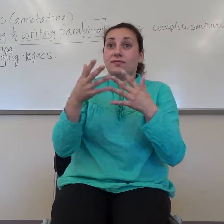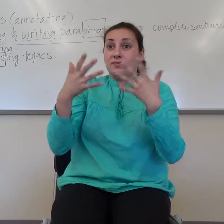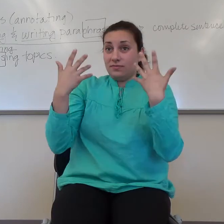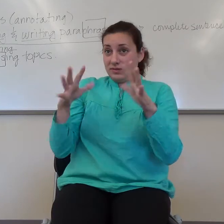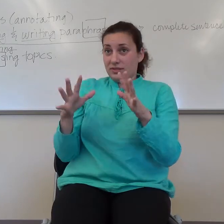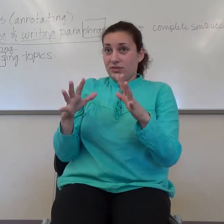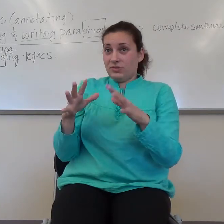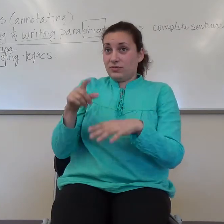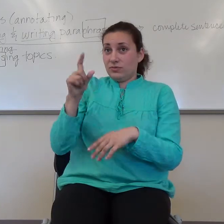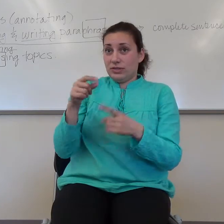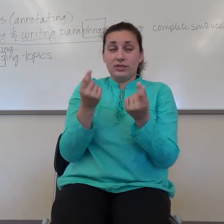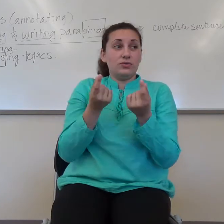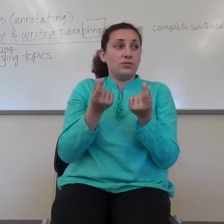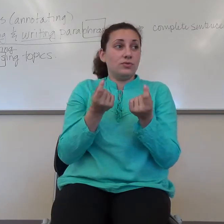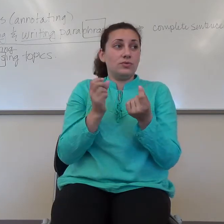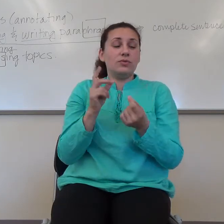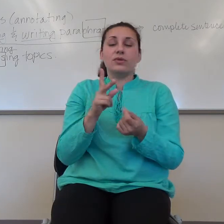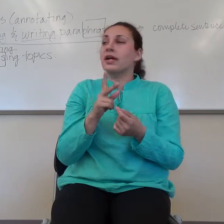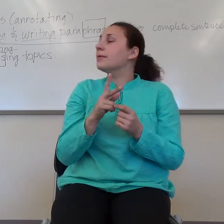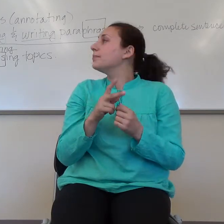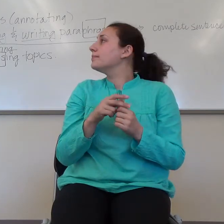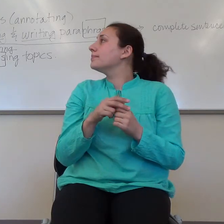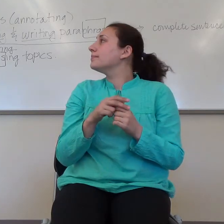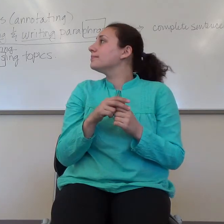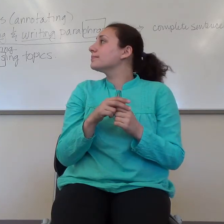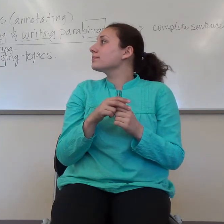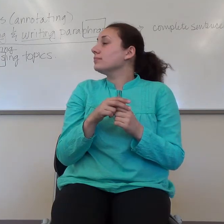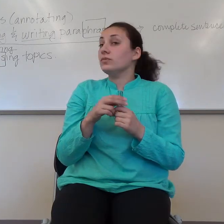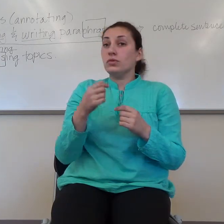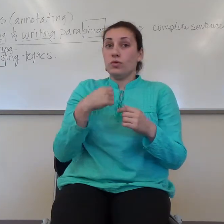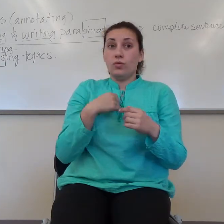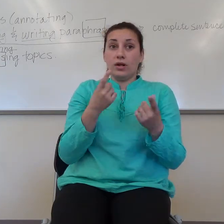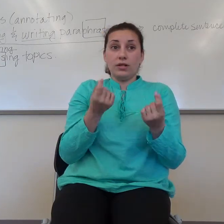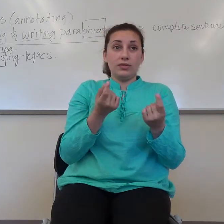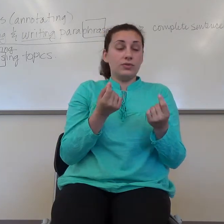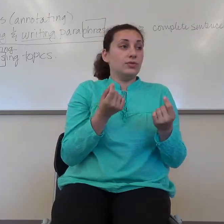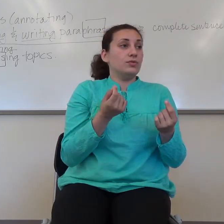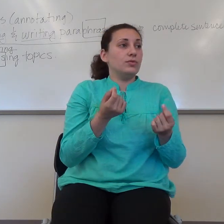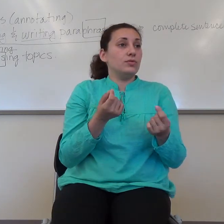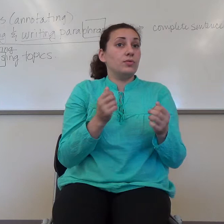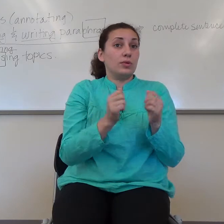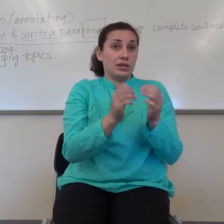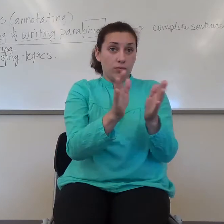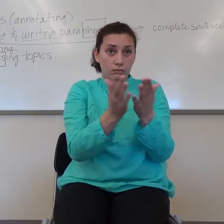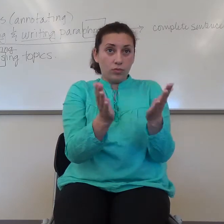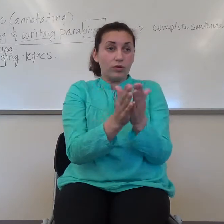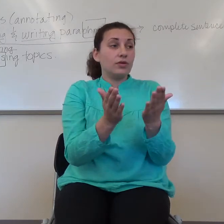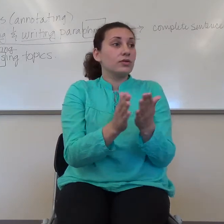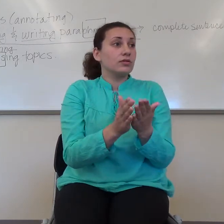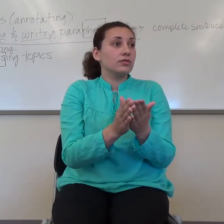do. Now, the way I work with this book is, and you'll find this over the next several